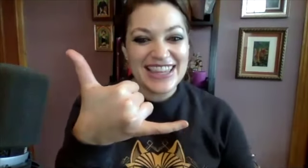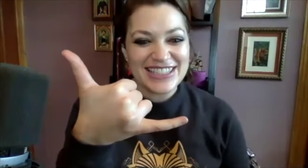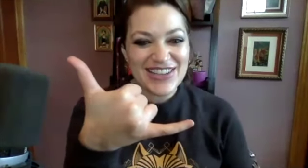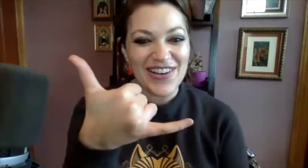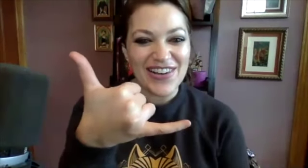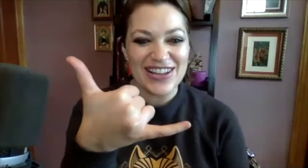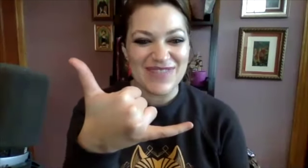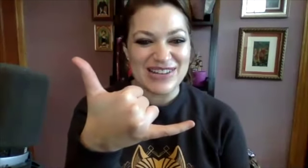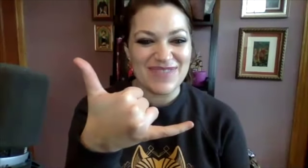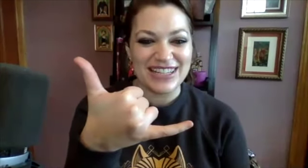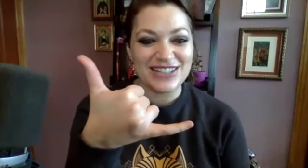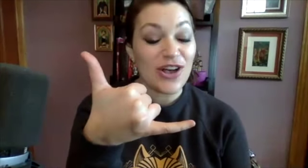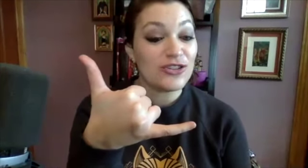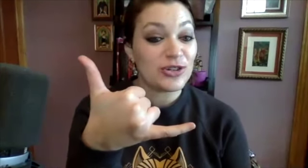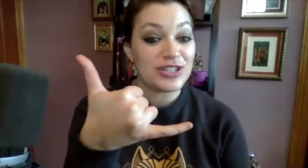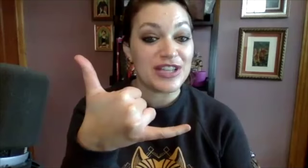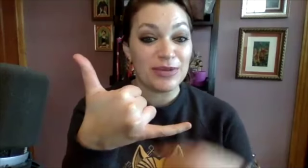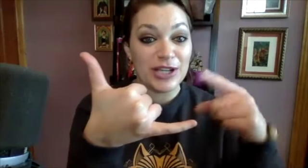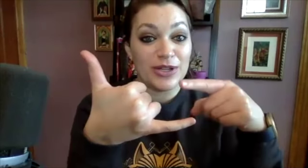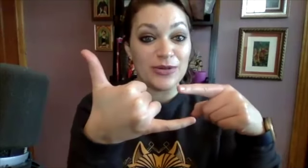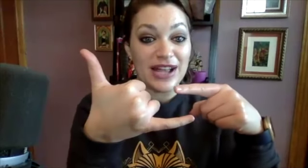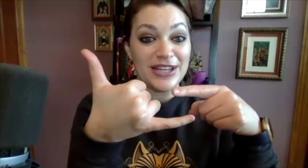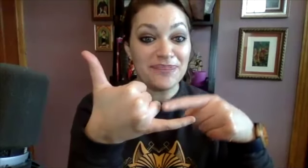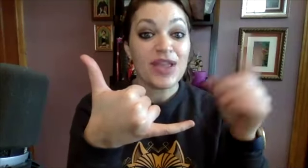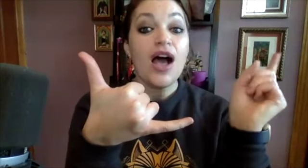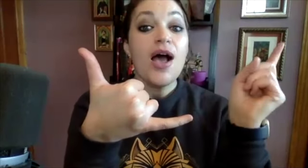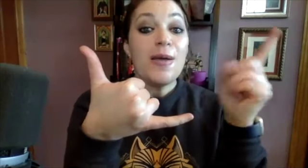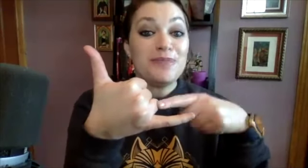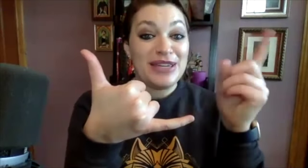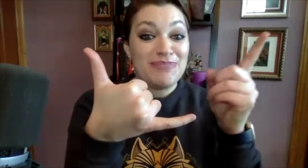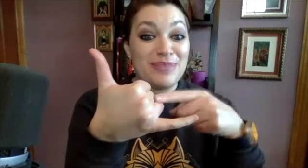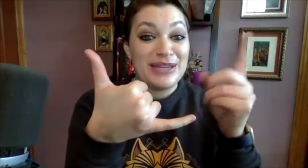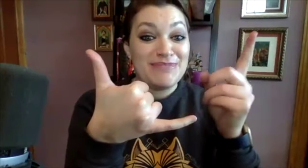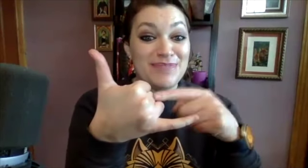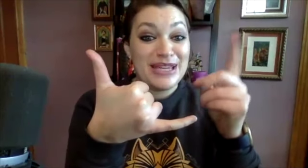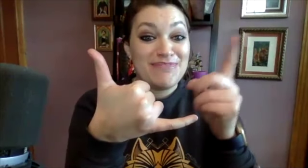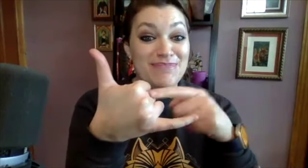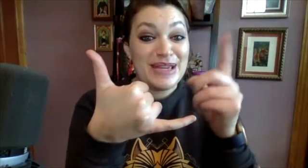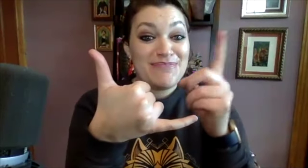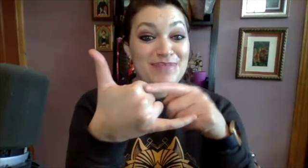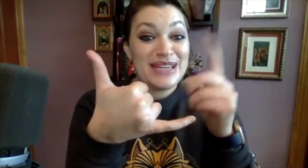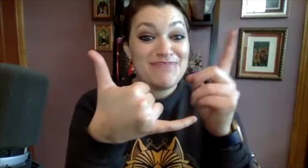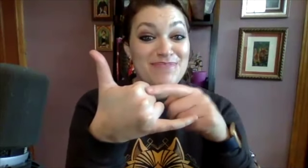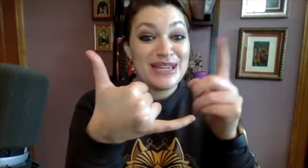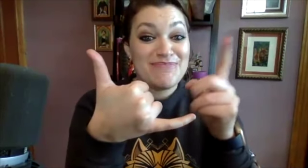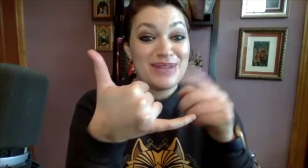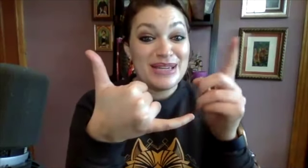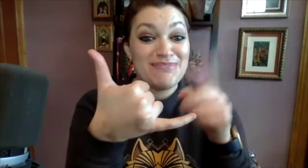let's call up our buddy. Let's call George's number. Here we go. Ready? Beep, beep, beep, beep, beep, beep, beep,